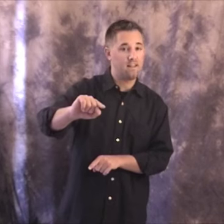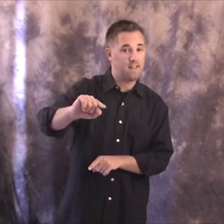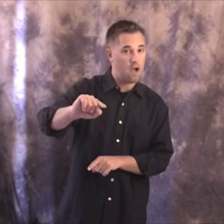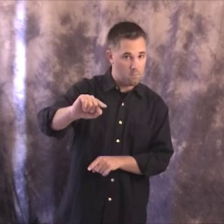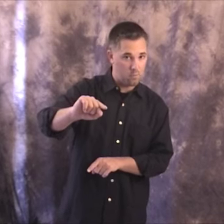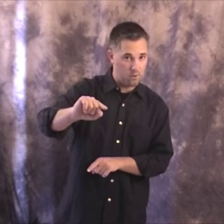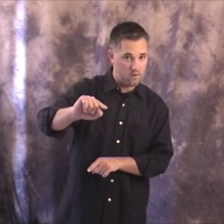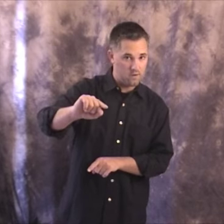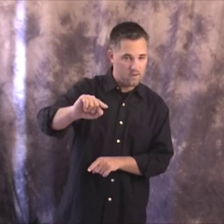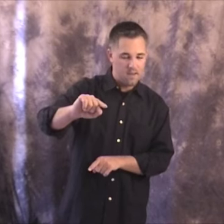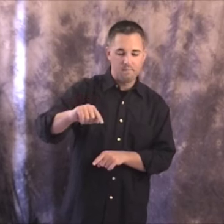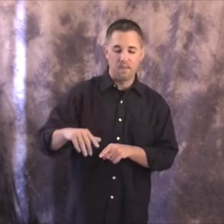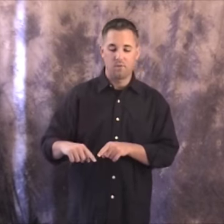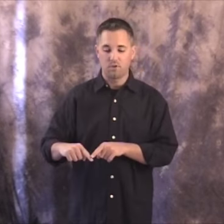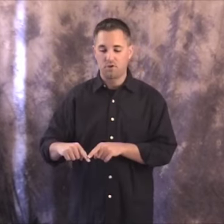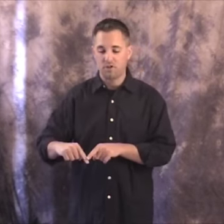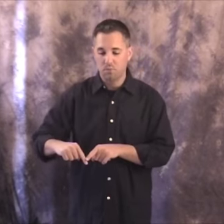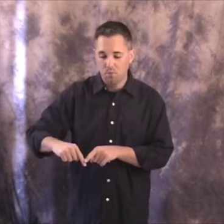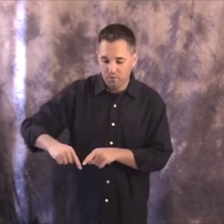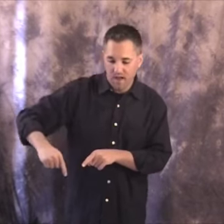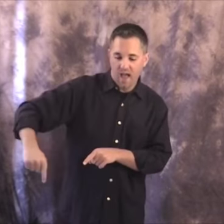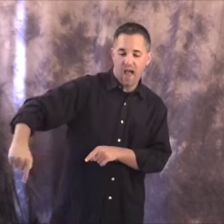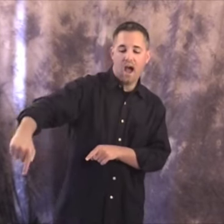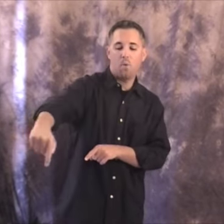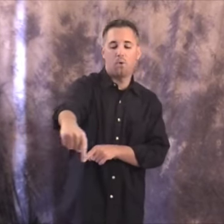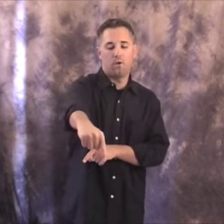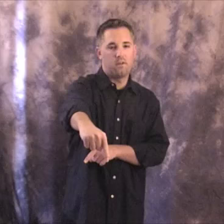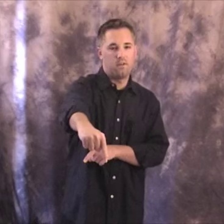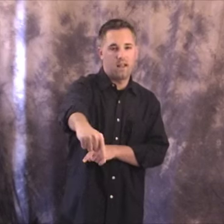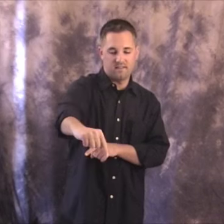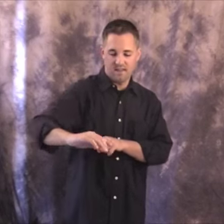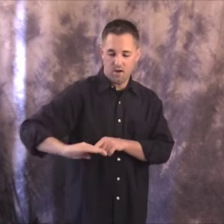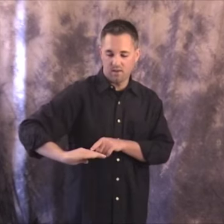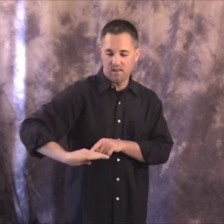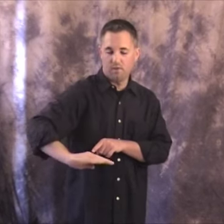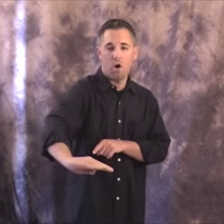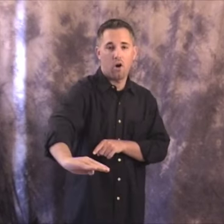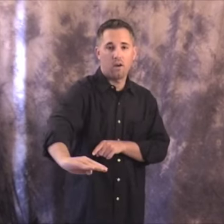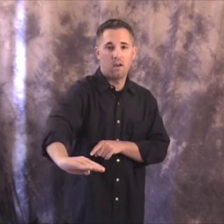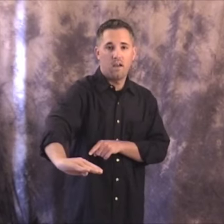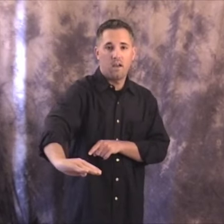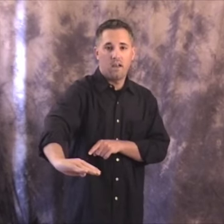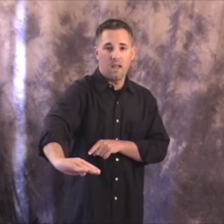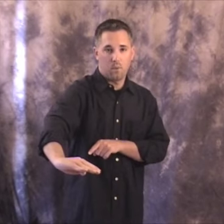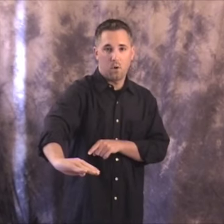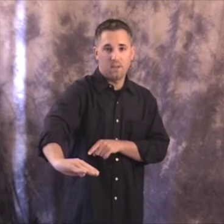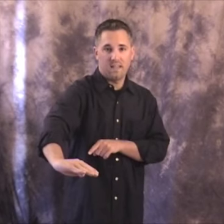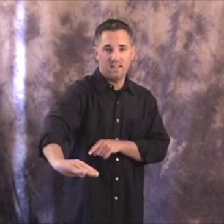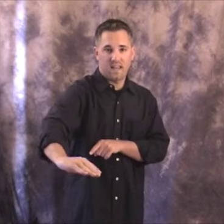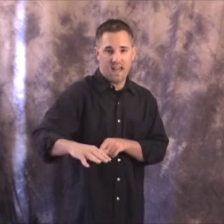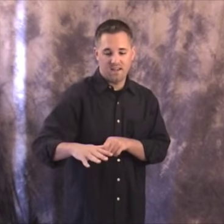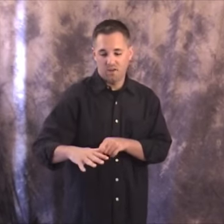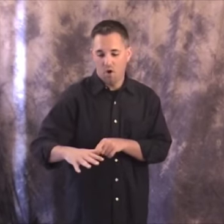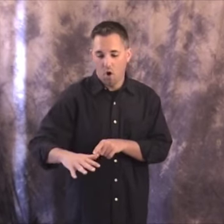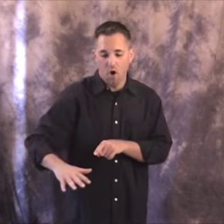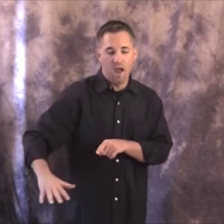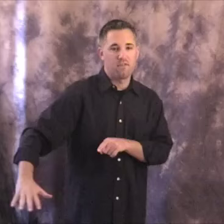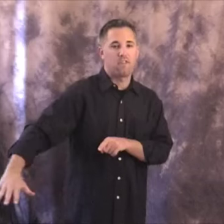slightly upward. If it was just to move outward and stay on a level arc, it would only indicate everything